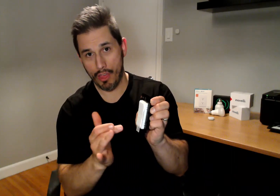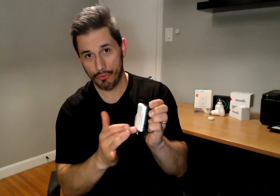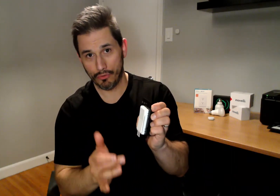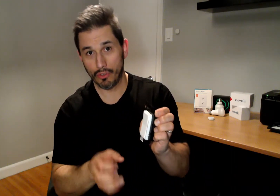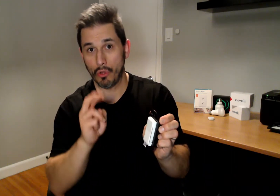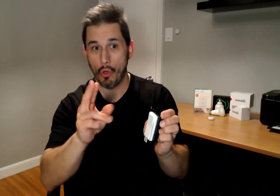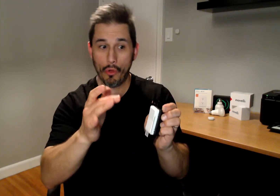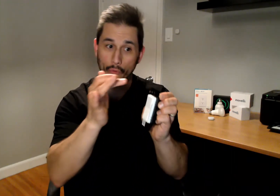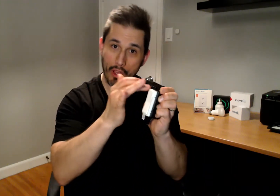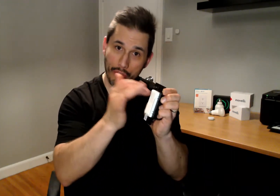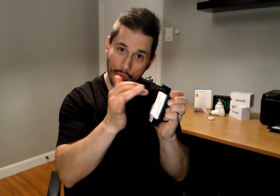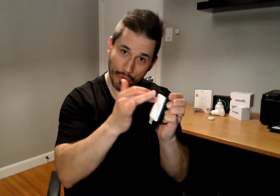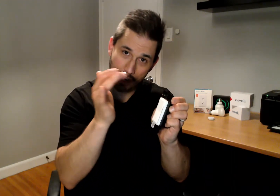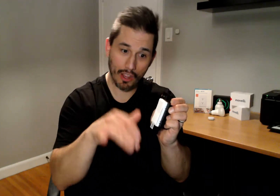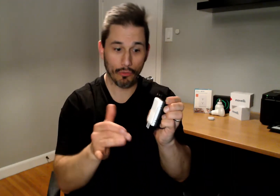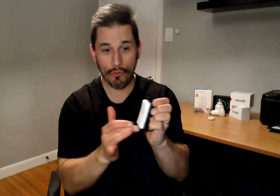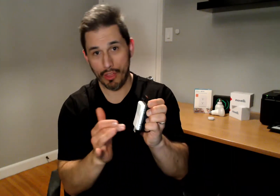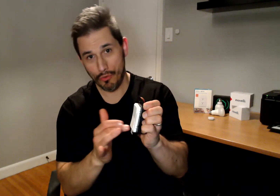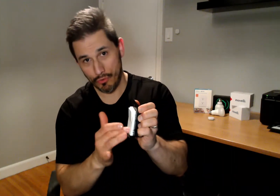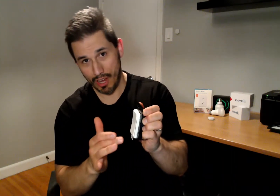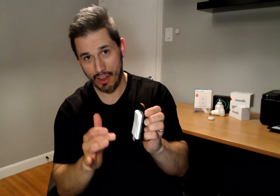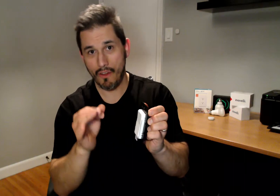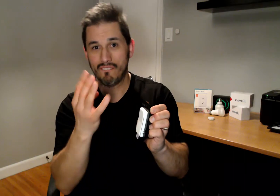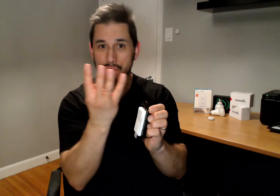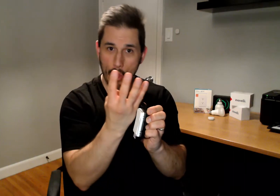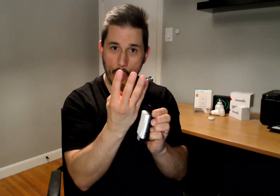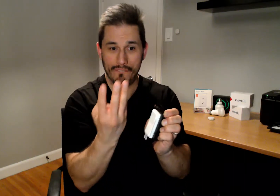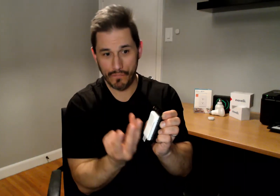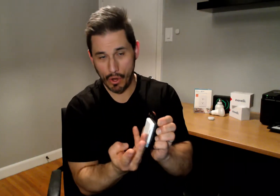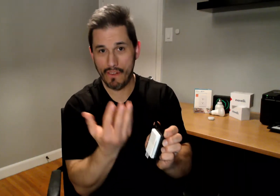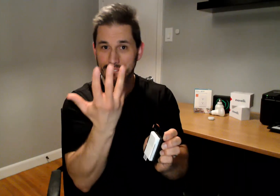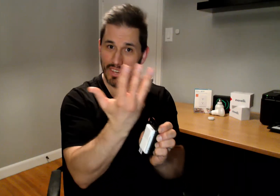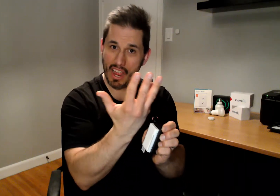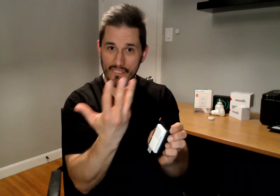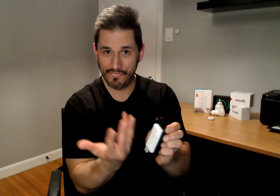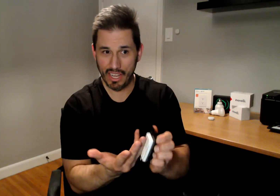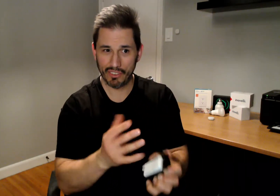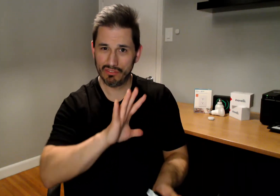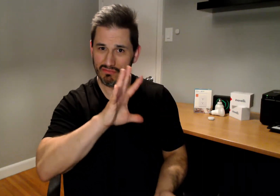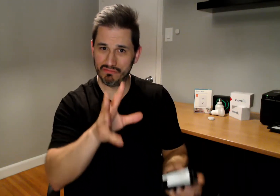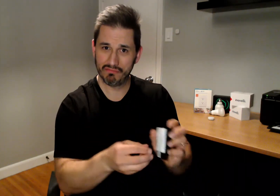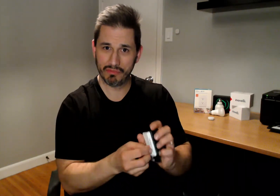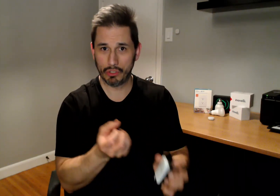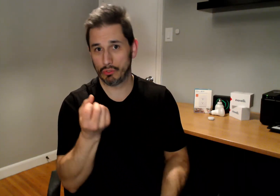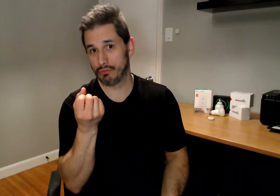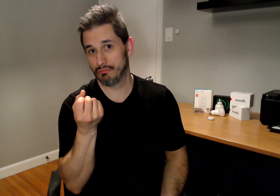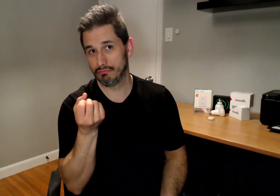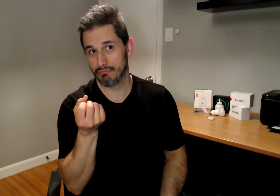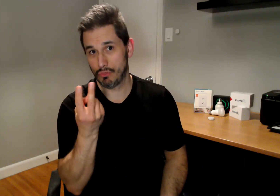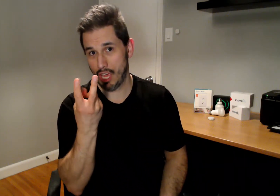or triple, or hit it 4 or 5 times as well, meaning right there, that's already 12